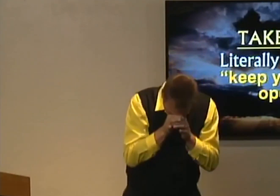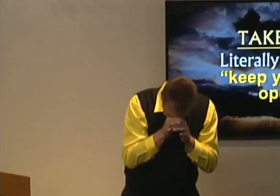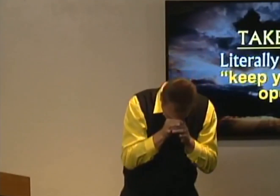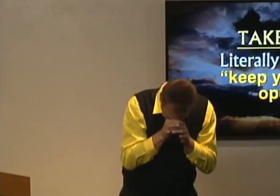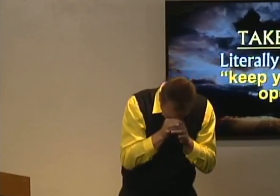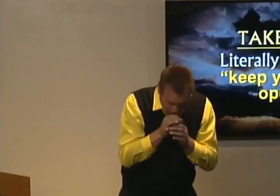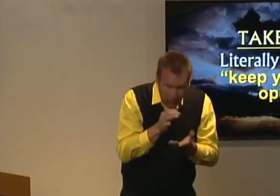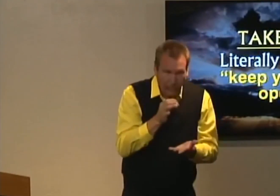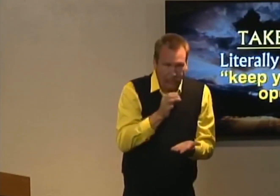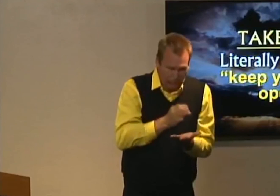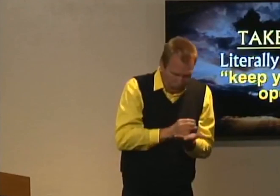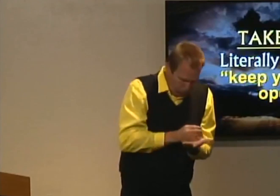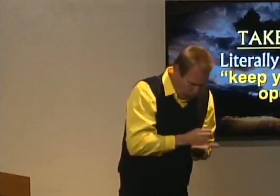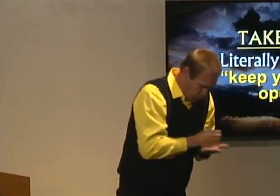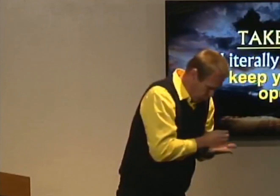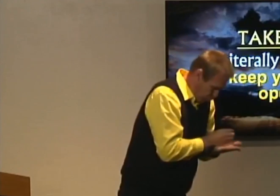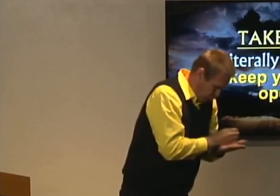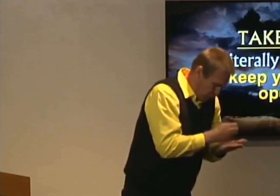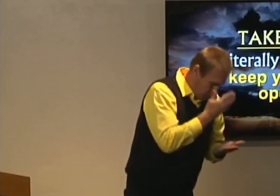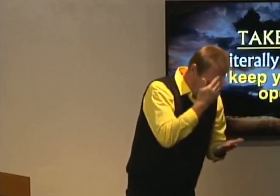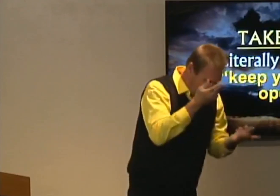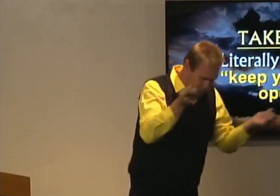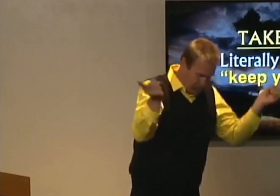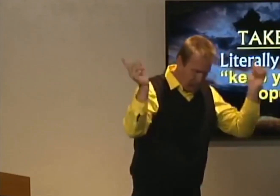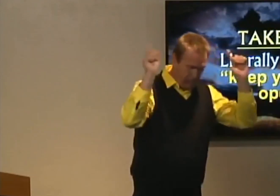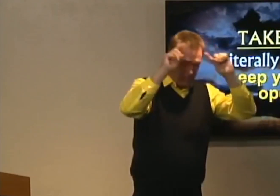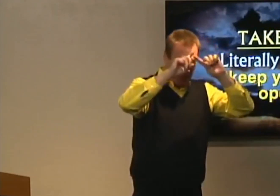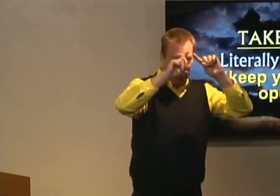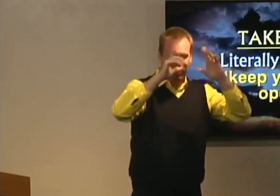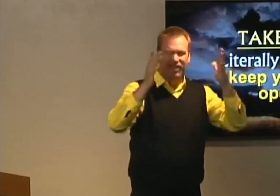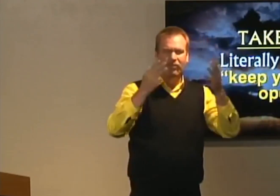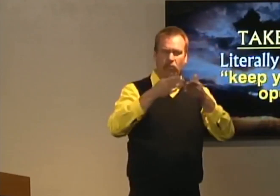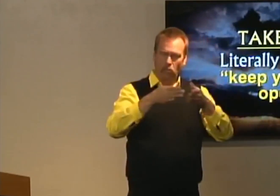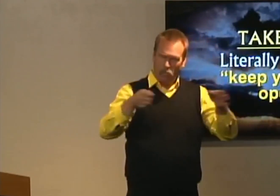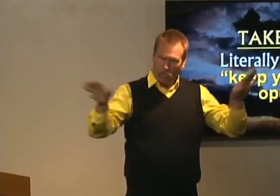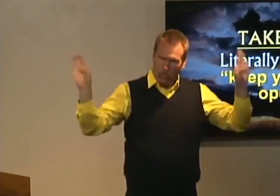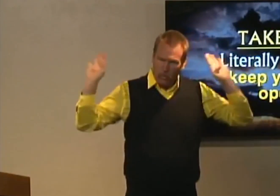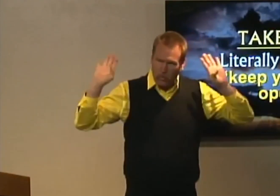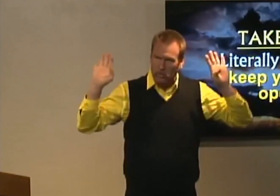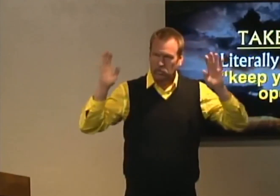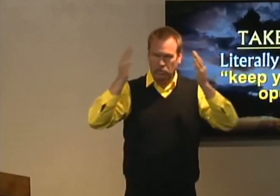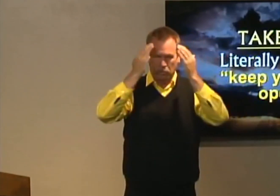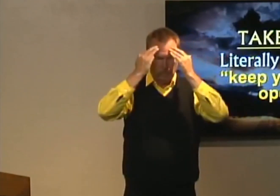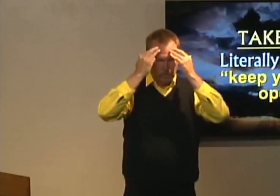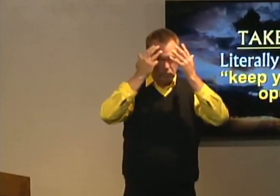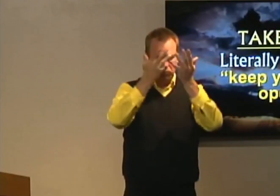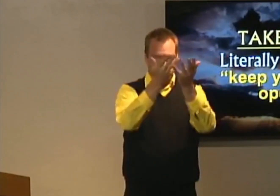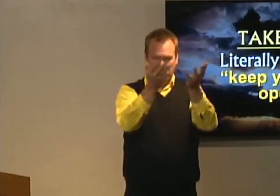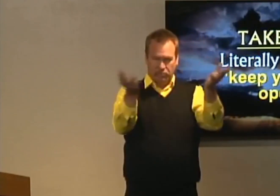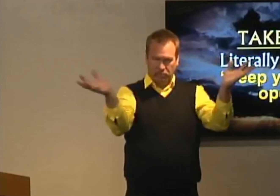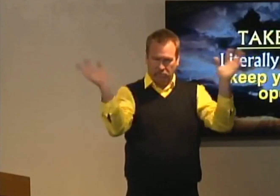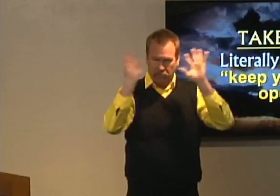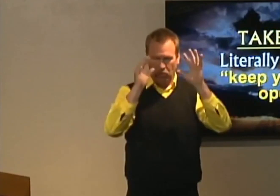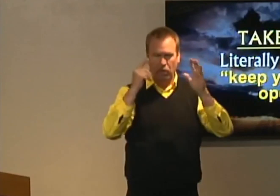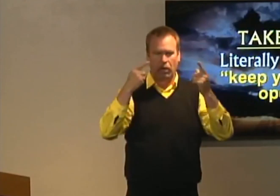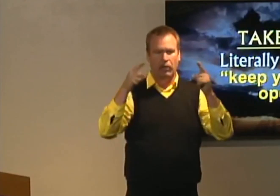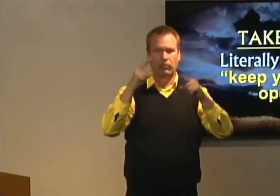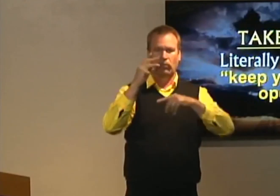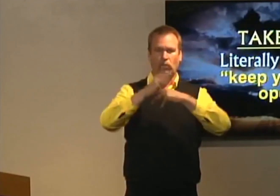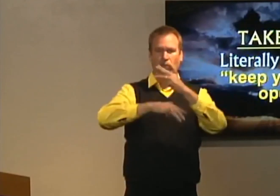so focused in on one little thing. You know, or asleep. You know, it's like they're just like looking at one thing. But we have to keep our